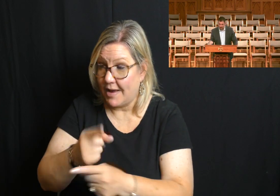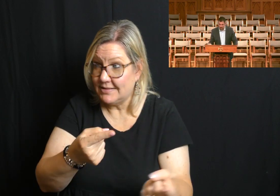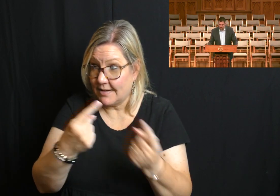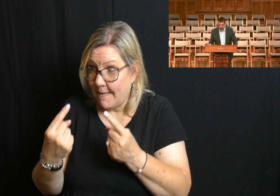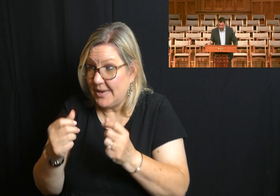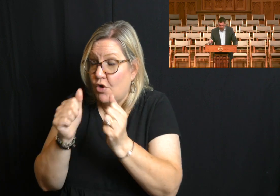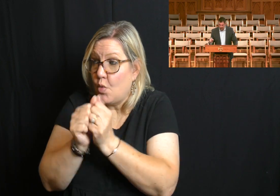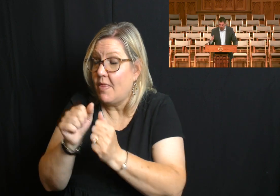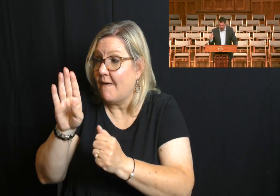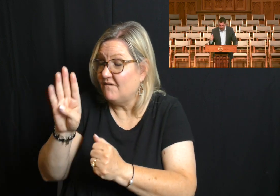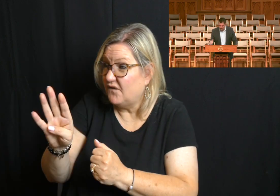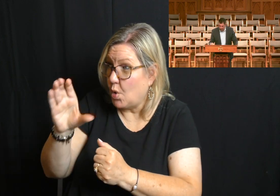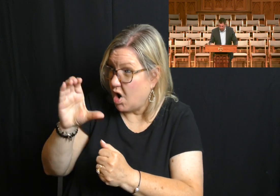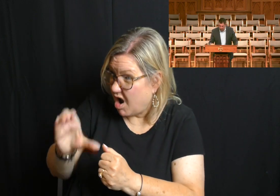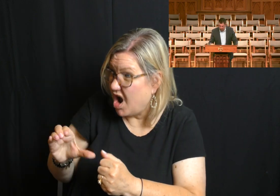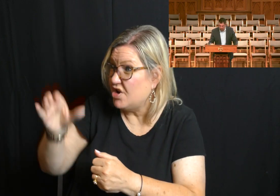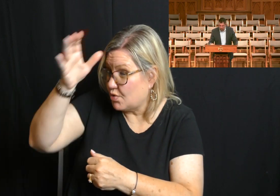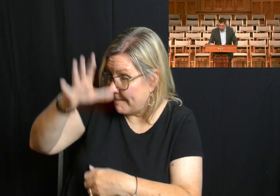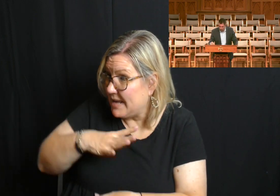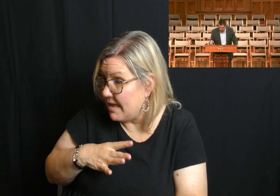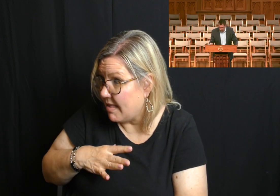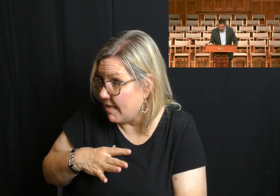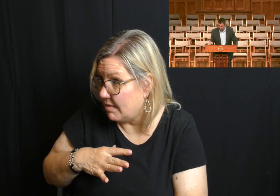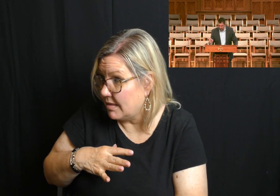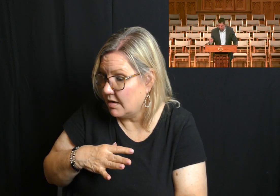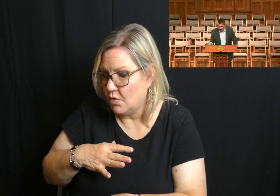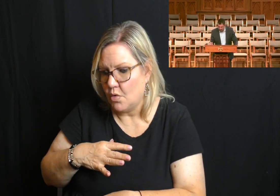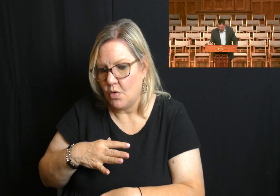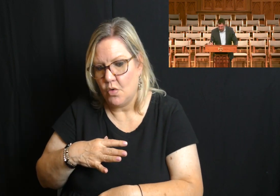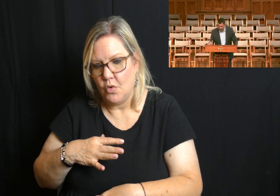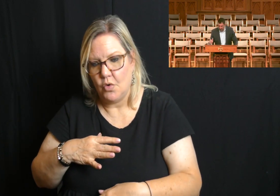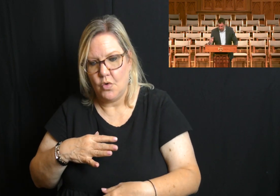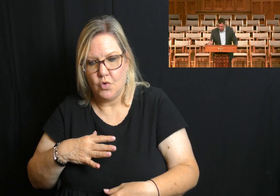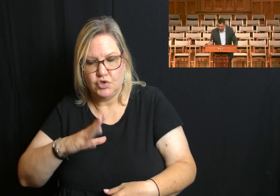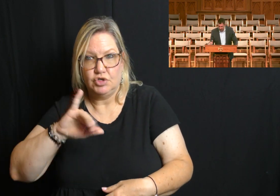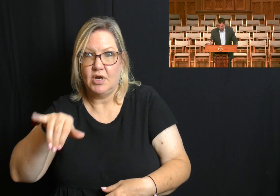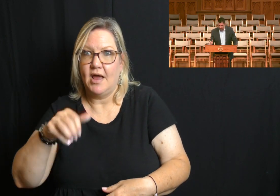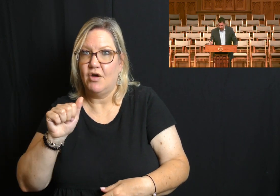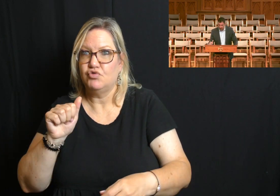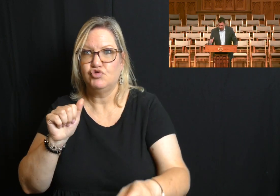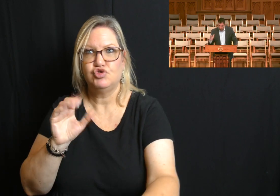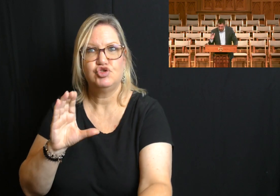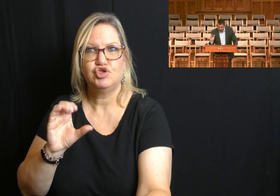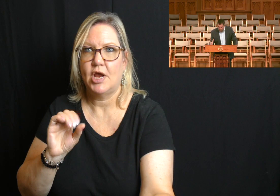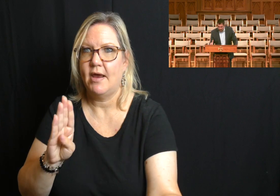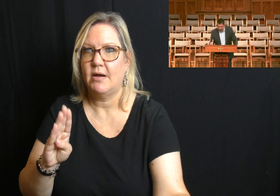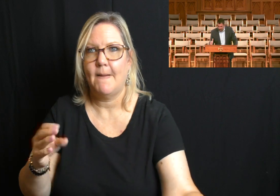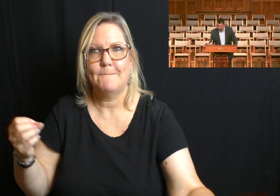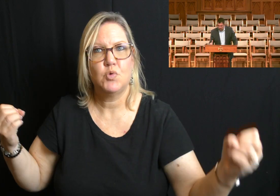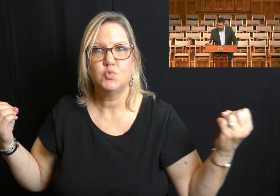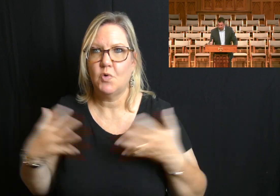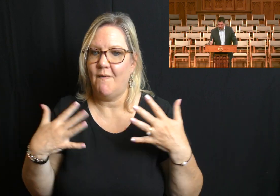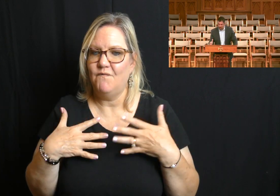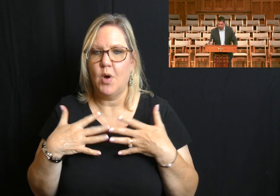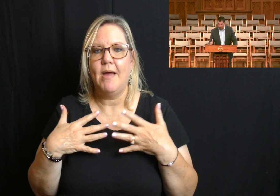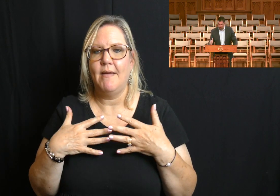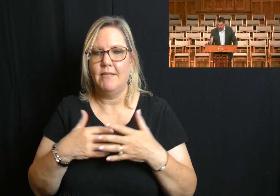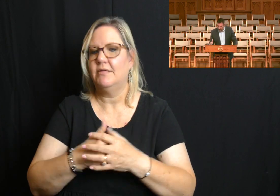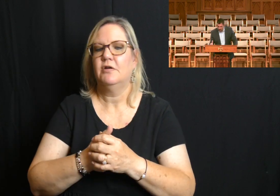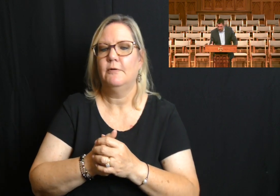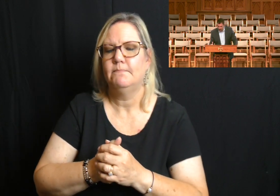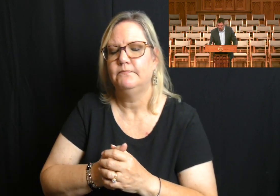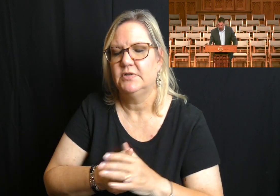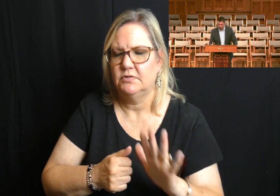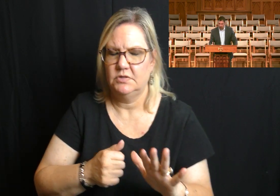verse 7 it says like this, and then Jacob was greatly afraid and distressed. So he divided the people with him in